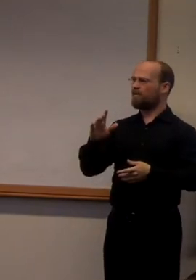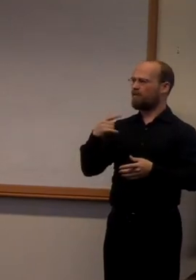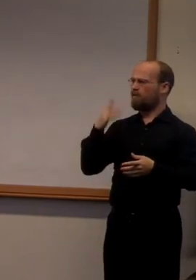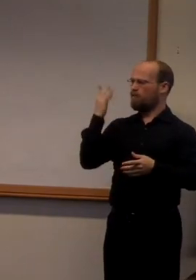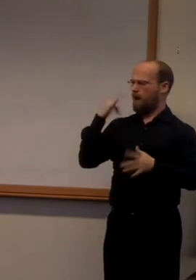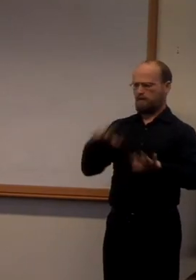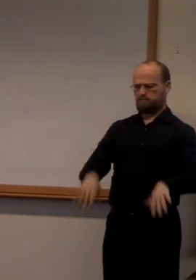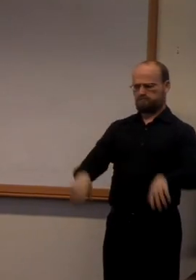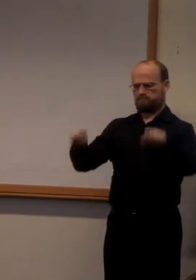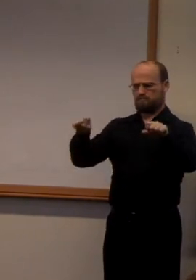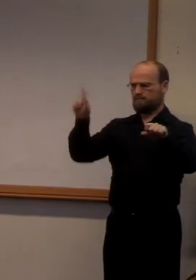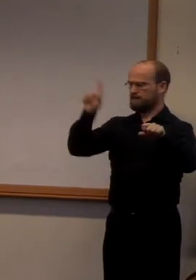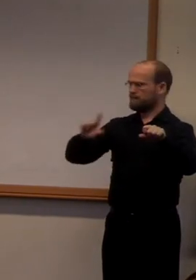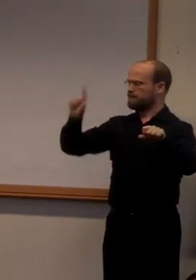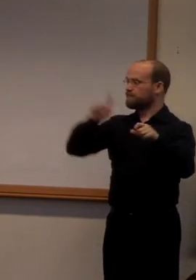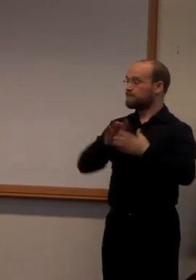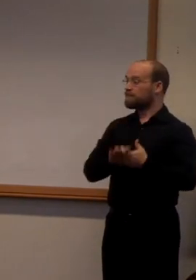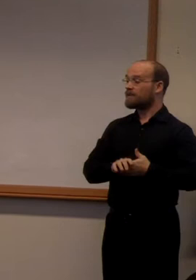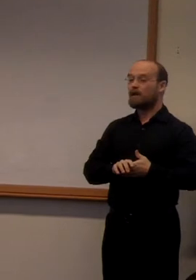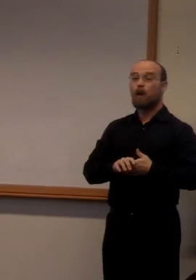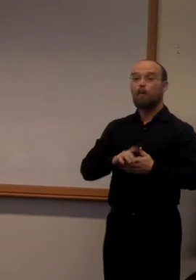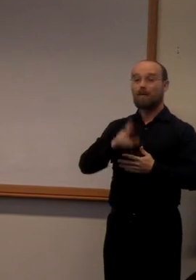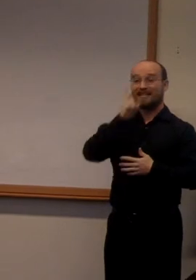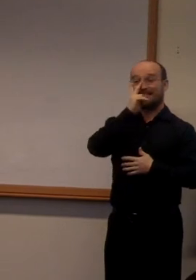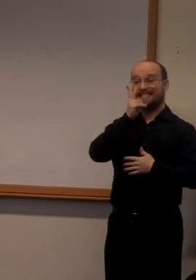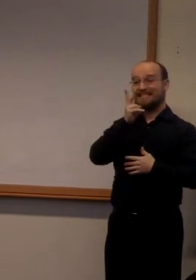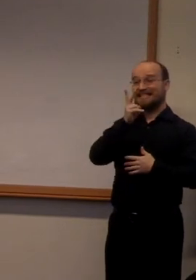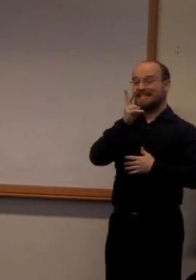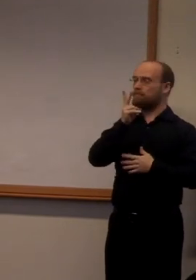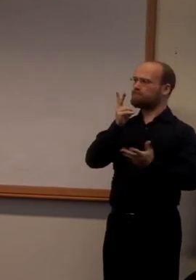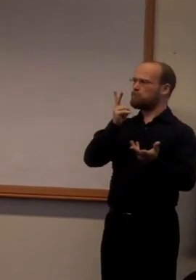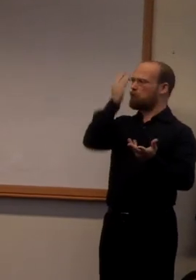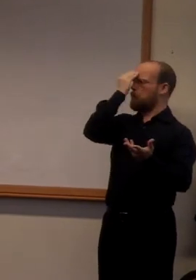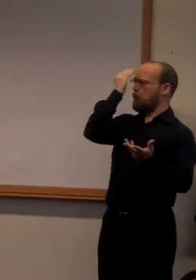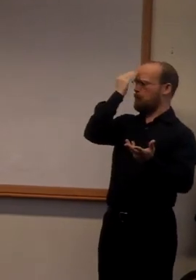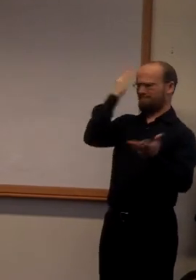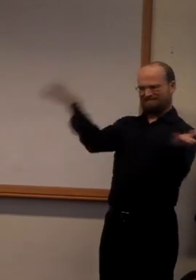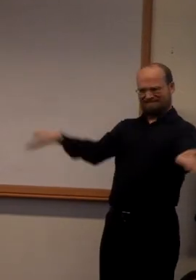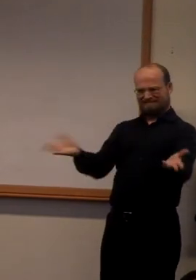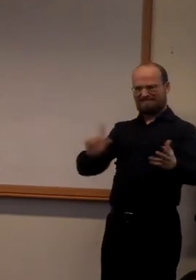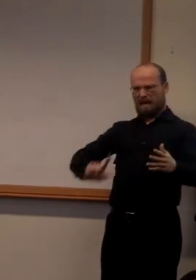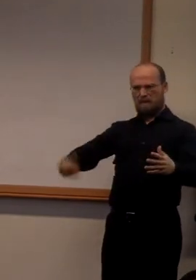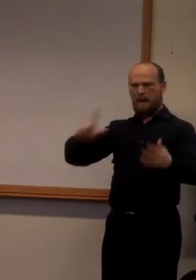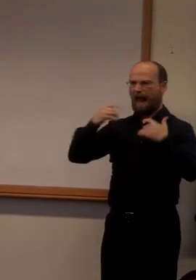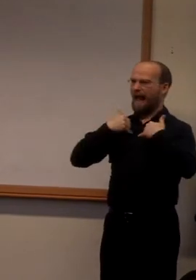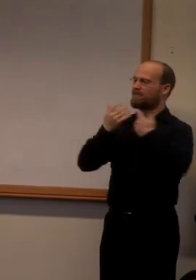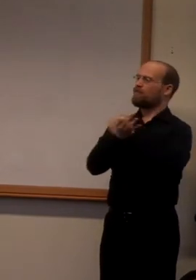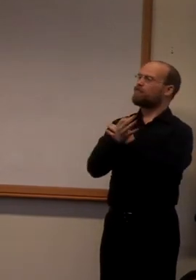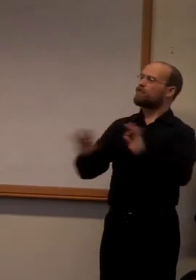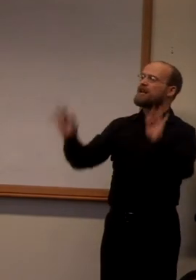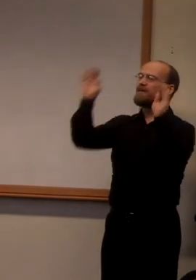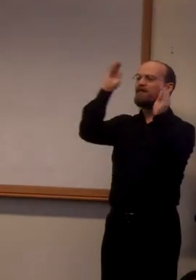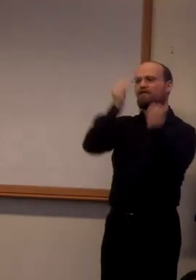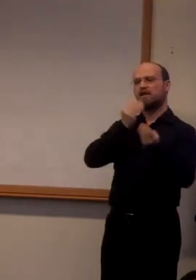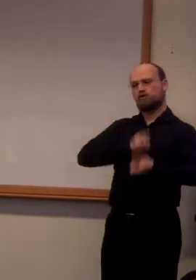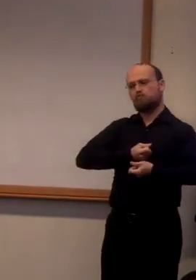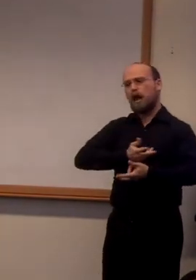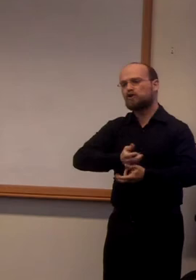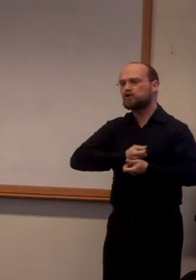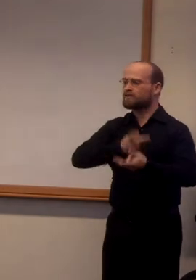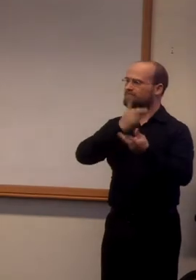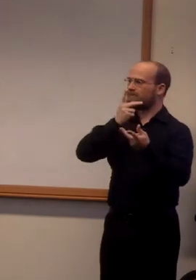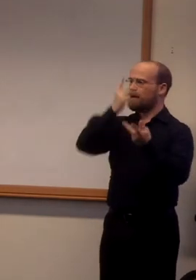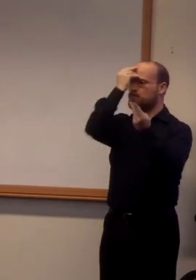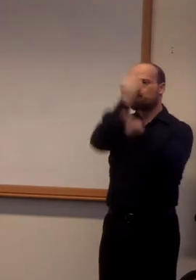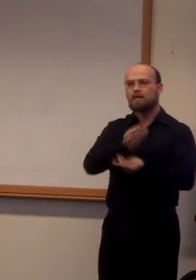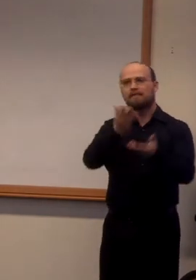as an extension of the library's work with freedom of information and expression of ideas. And we want to have lots of